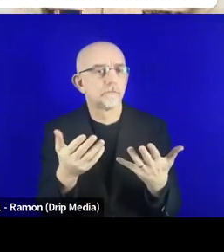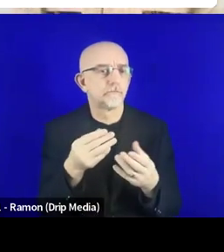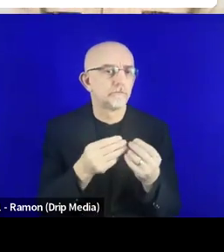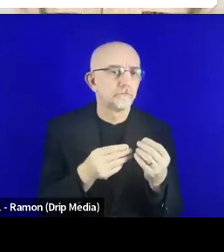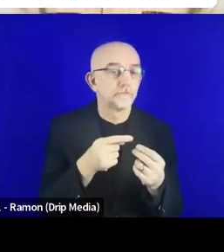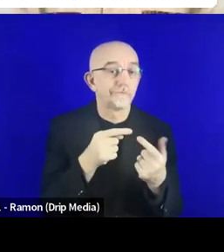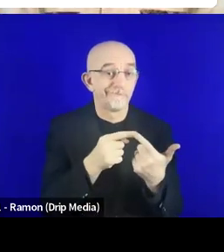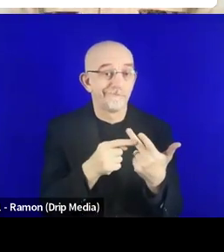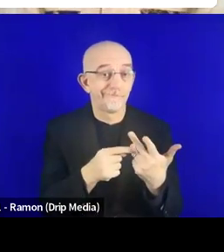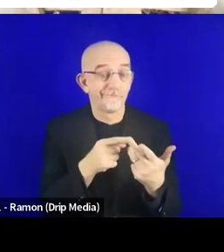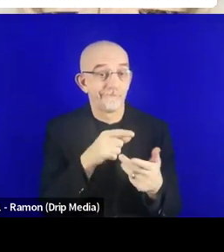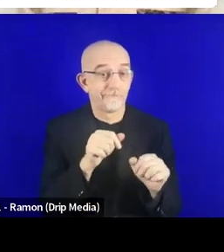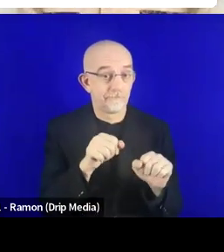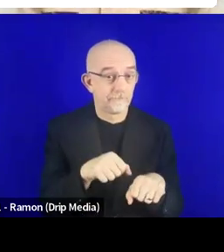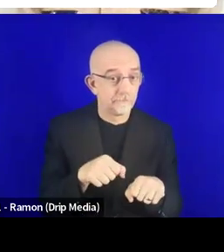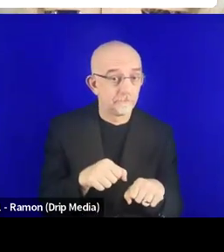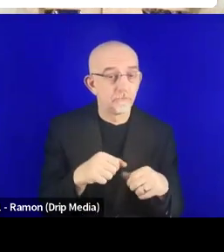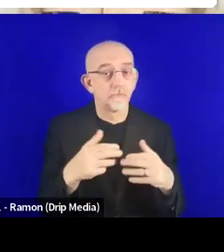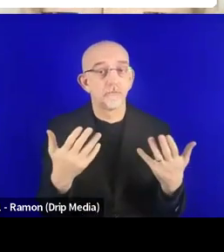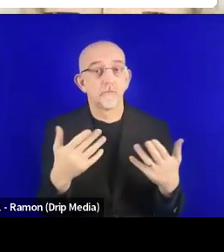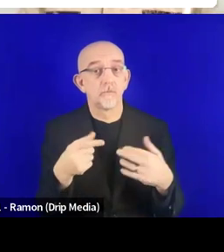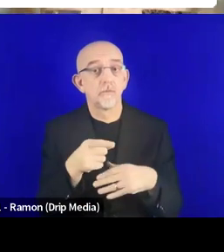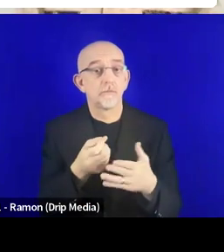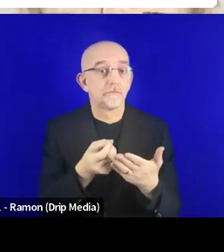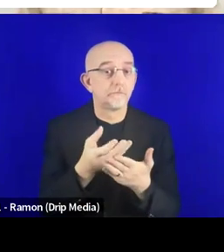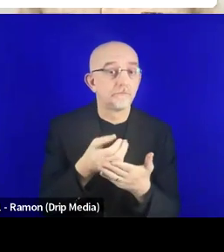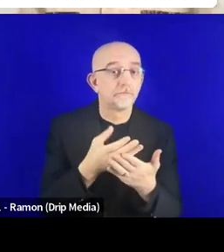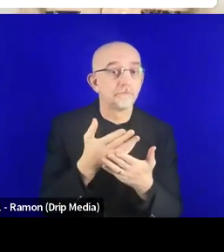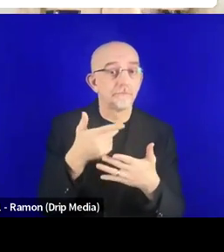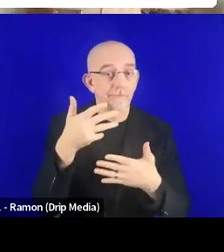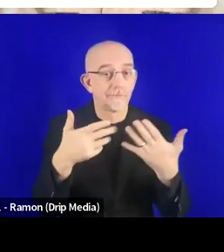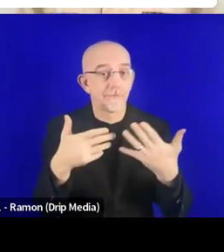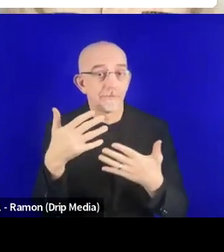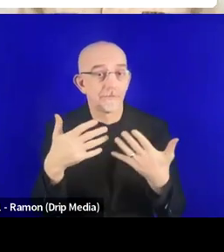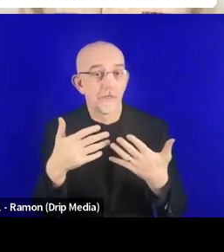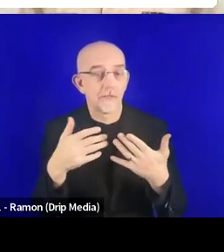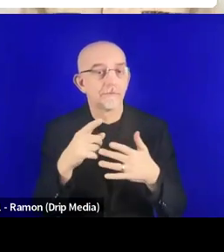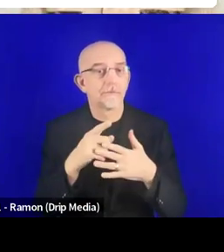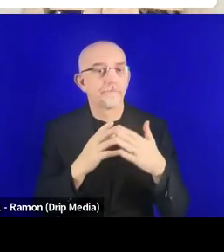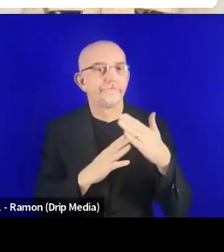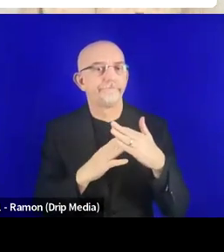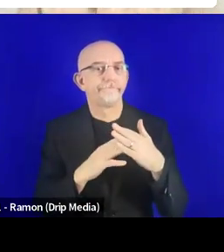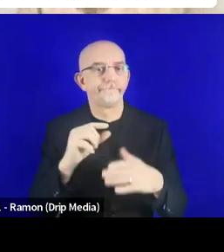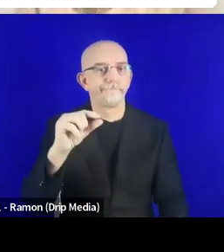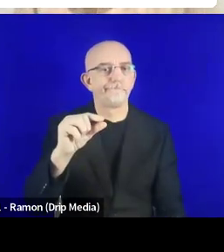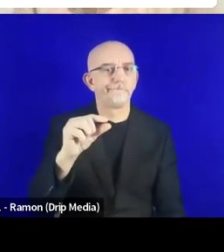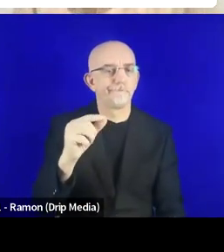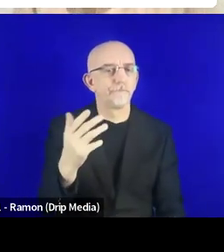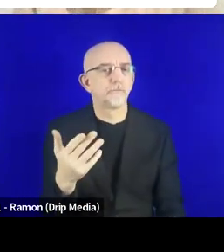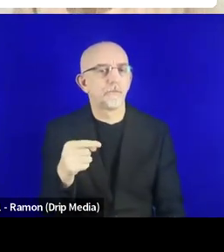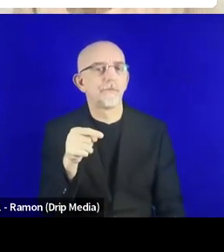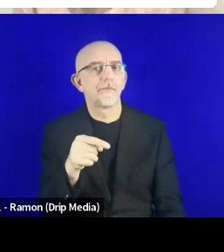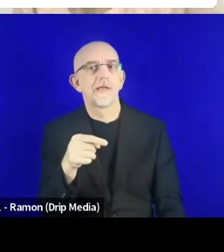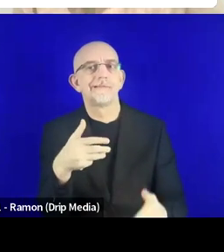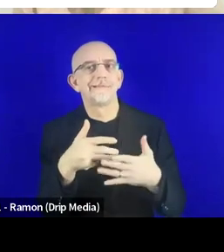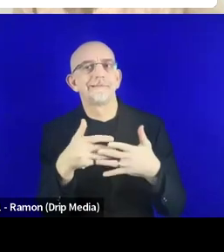looking beyond an impairment and looking at different community, family, society barriers, so that these barriers also can